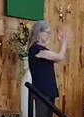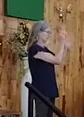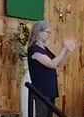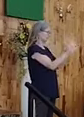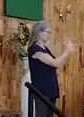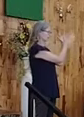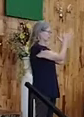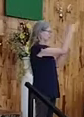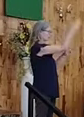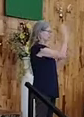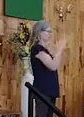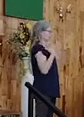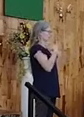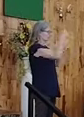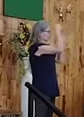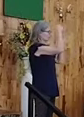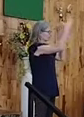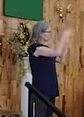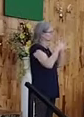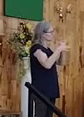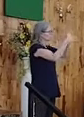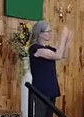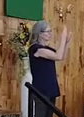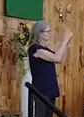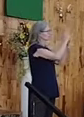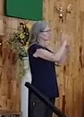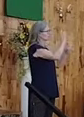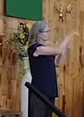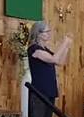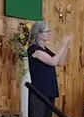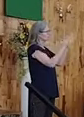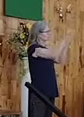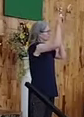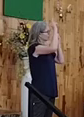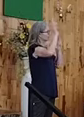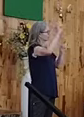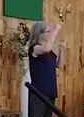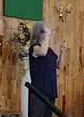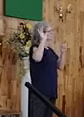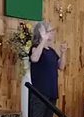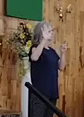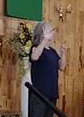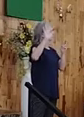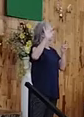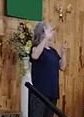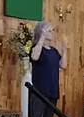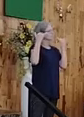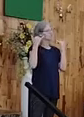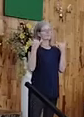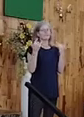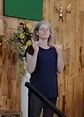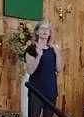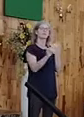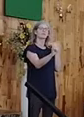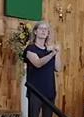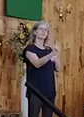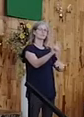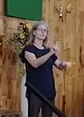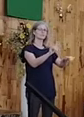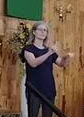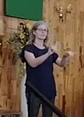O God, Almighty Father, in the unity of the Holy Spirit, all glory and honor is yours forever and